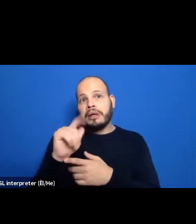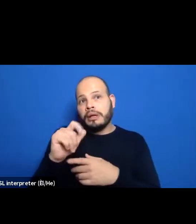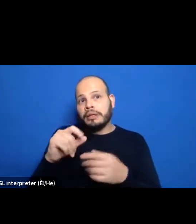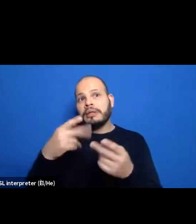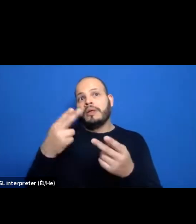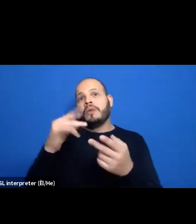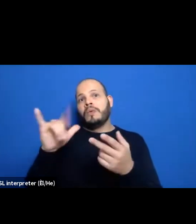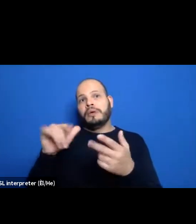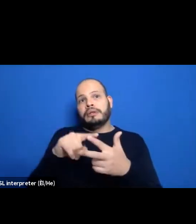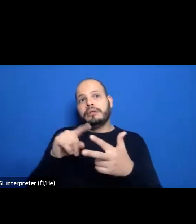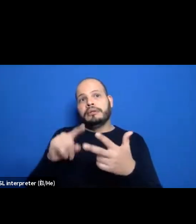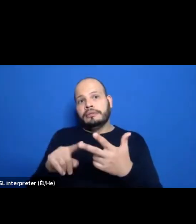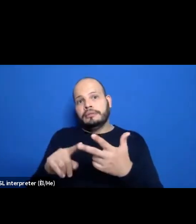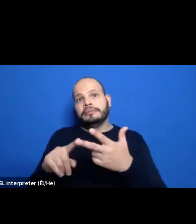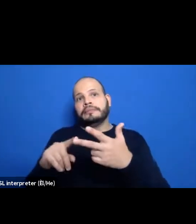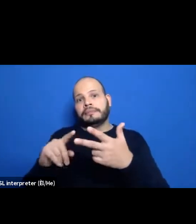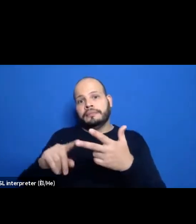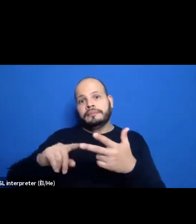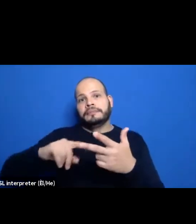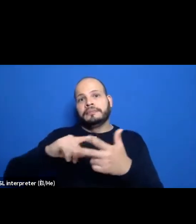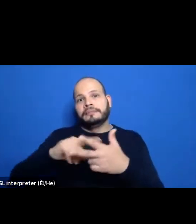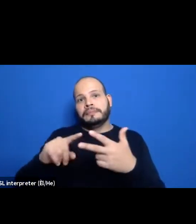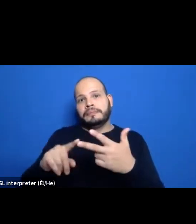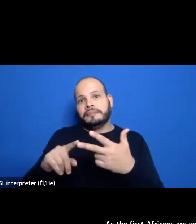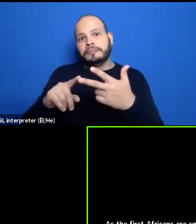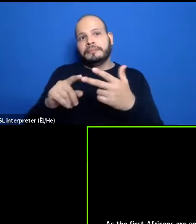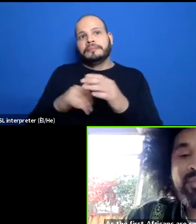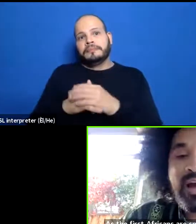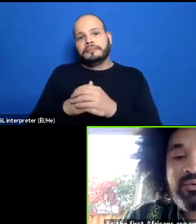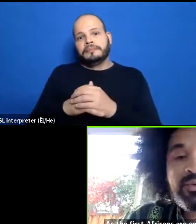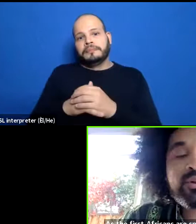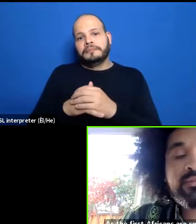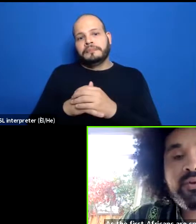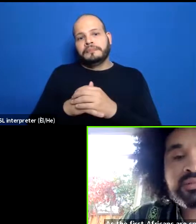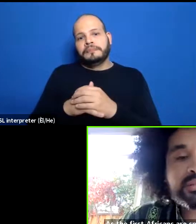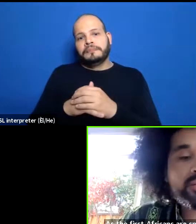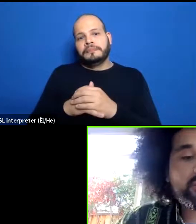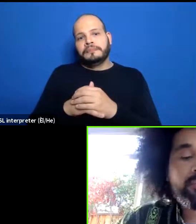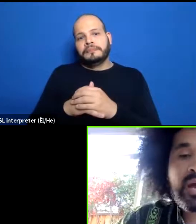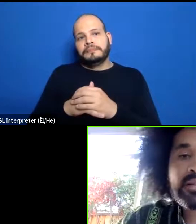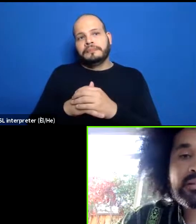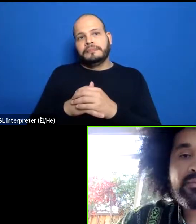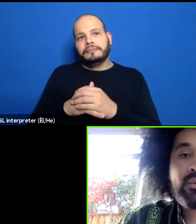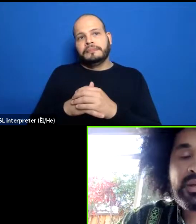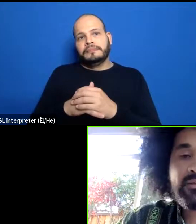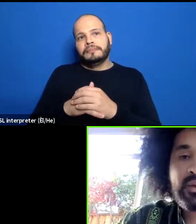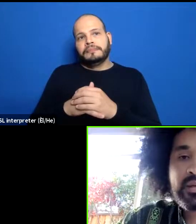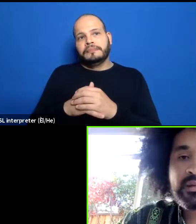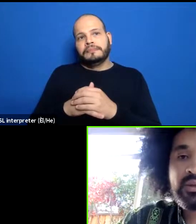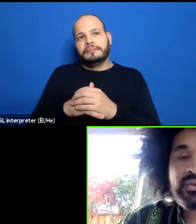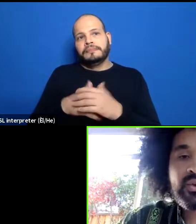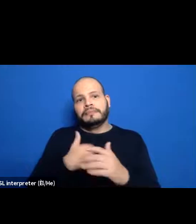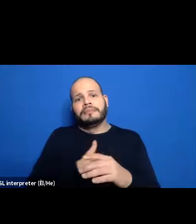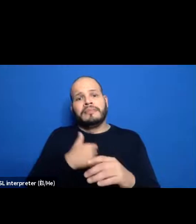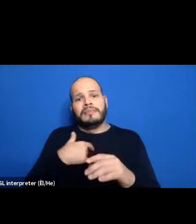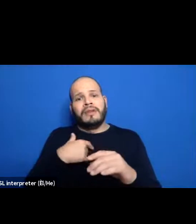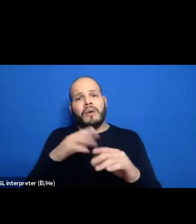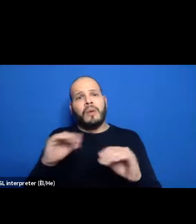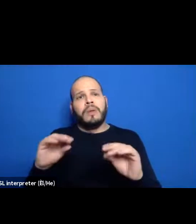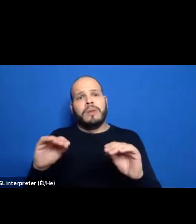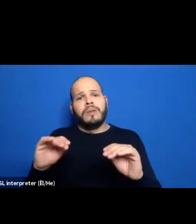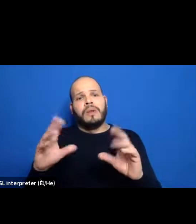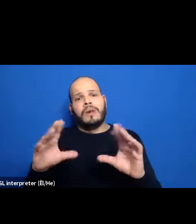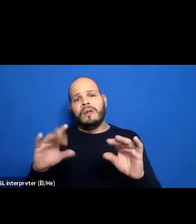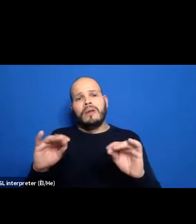Yeah, sorry, I'm long-winded, y'all. My name is Osceola. I really wanted to focus in on the practice of grief as a really transformative